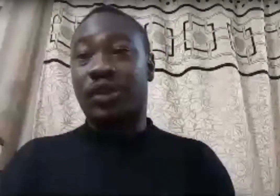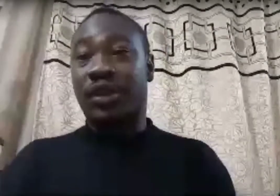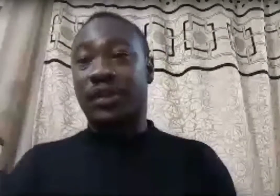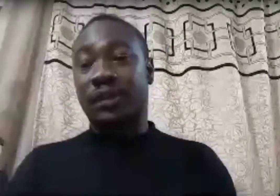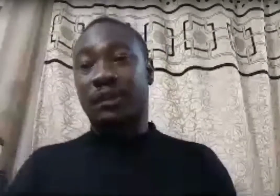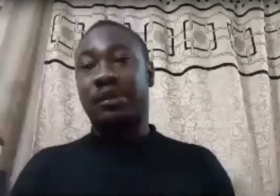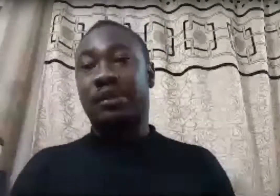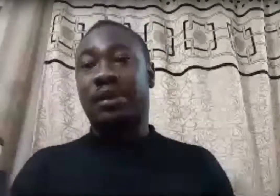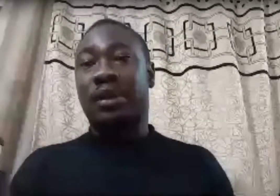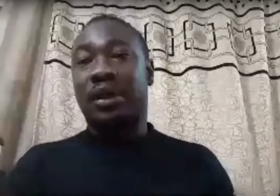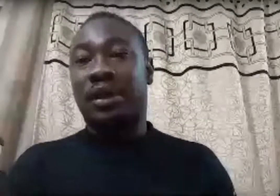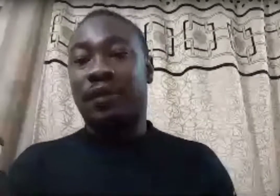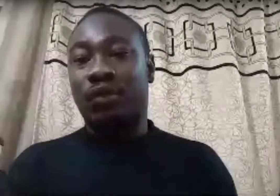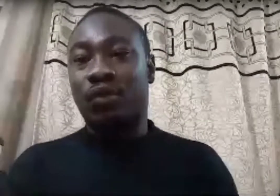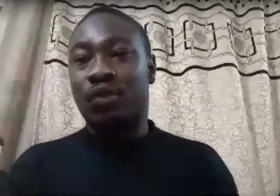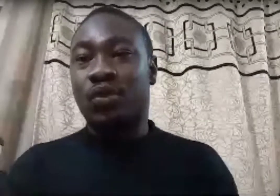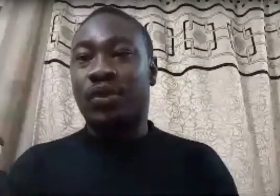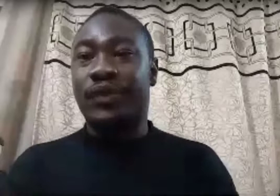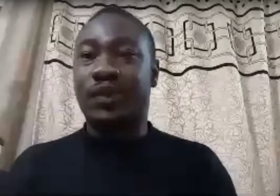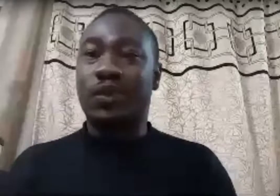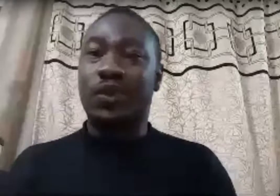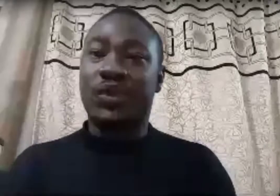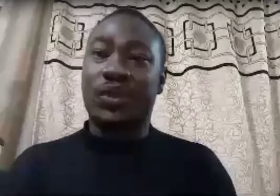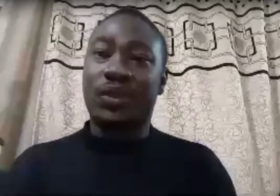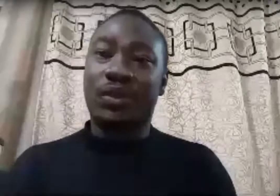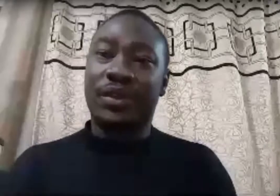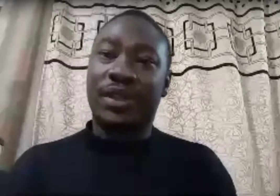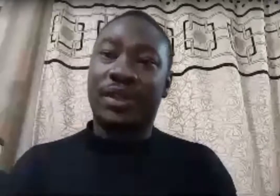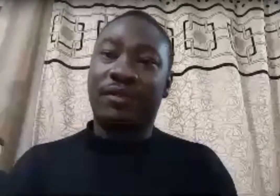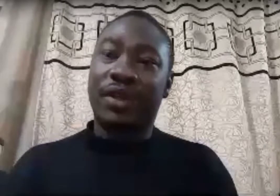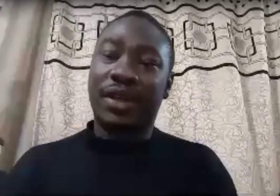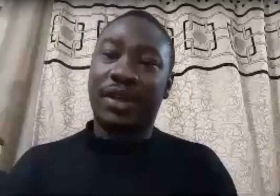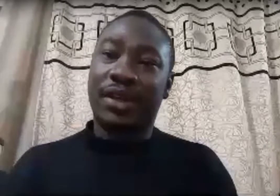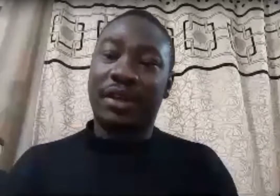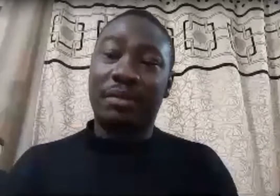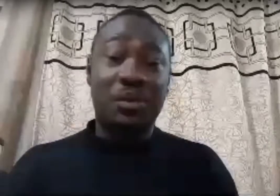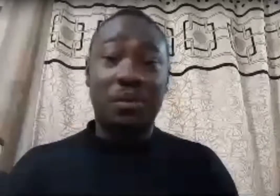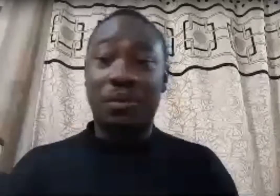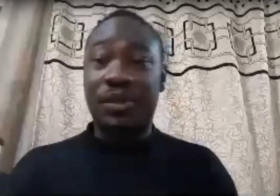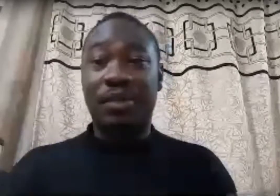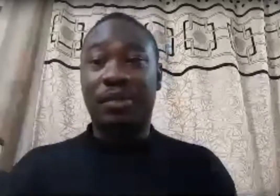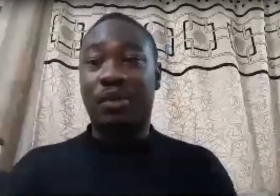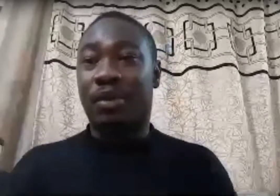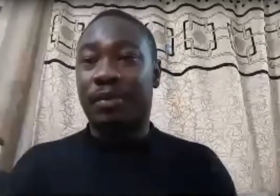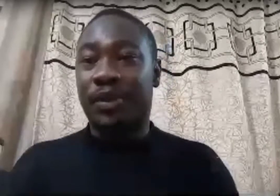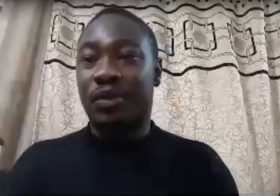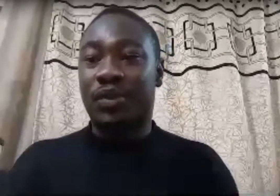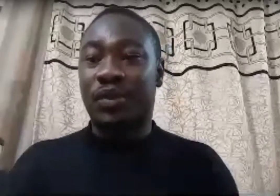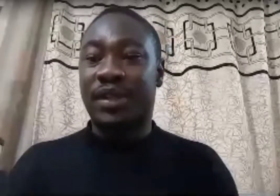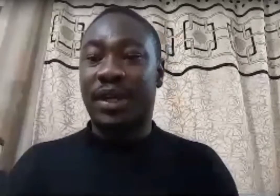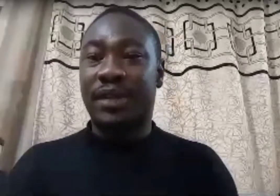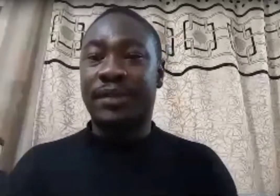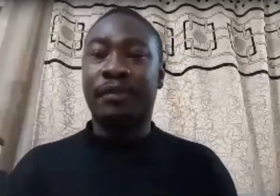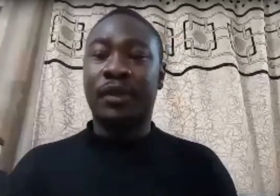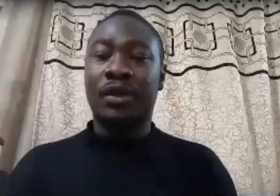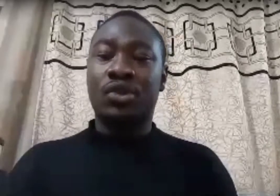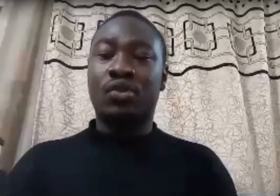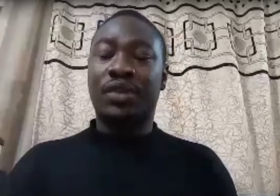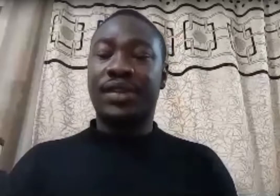soon, and for those who just joined us and they have not heard their names, we say a big welcome to you to this class. So this is